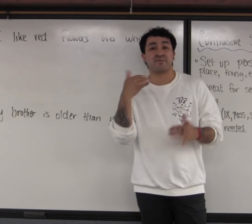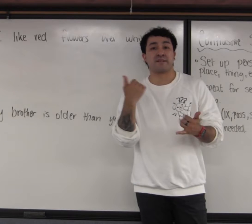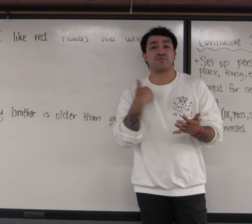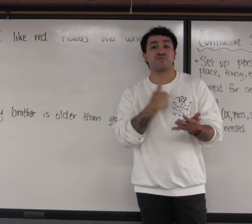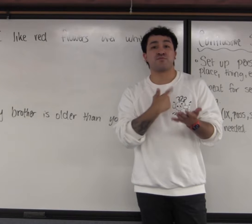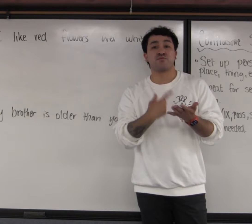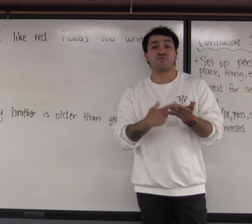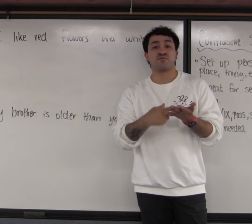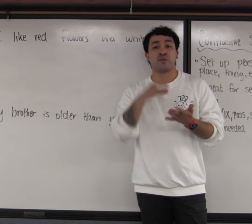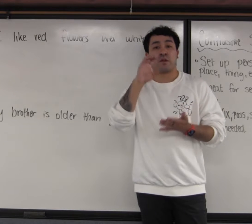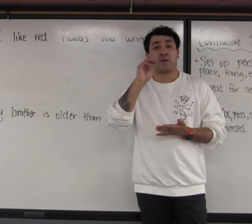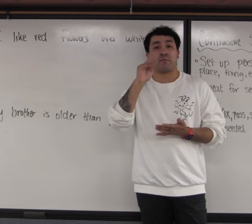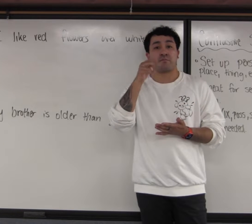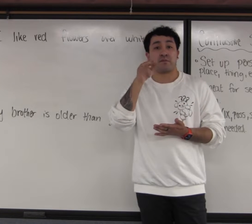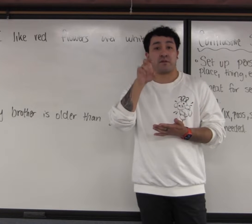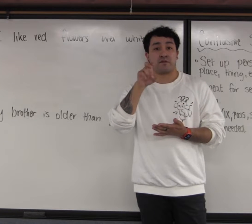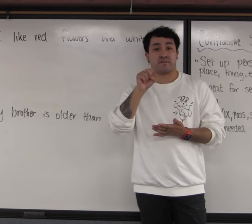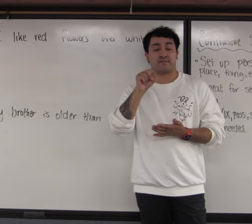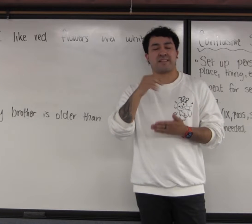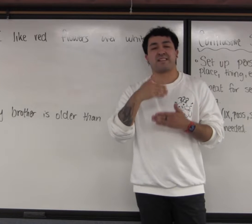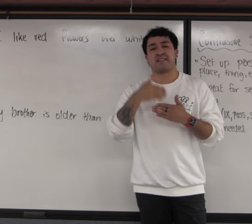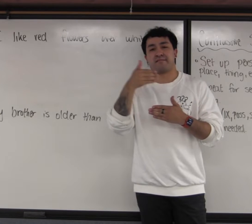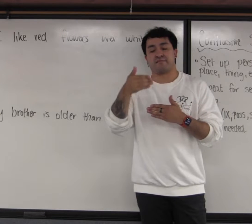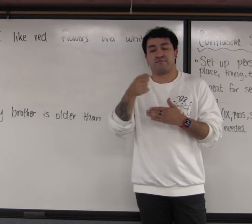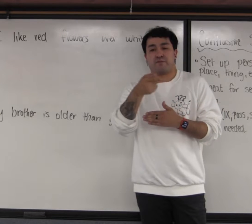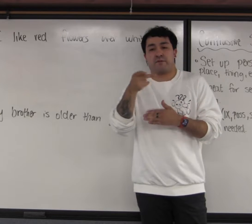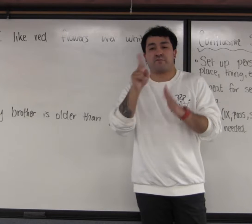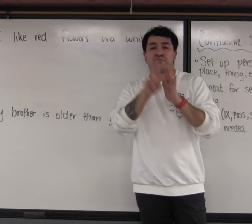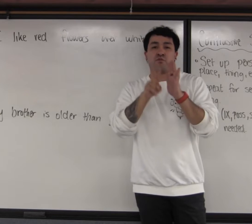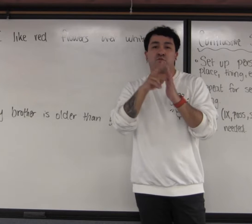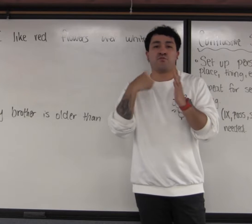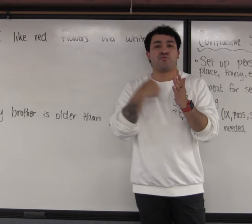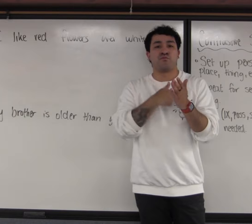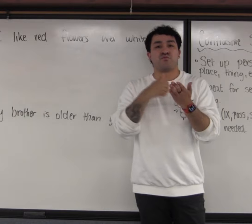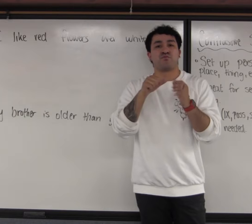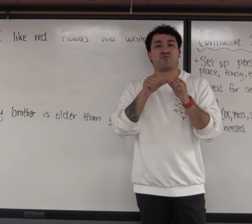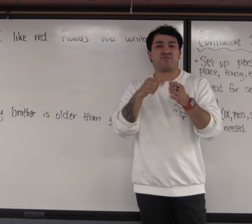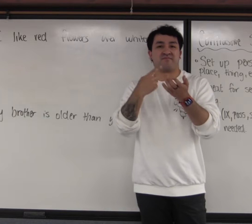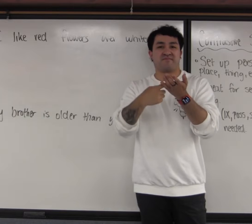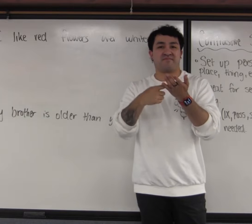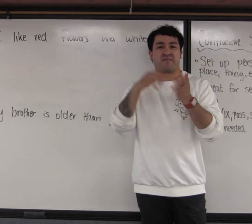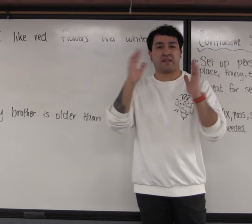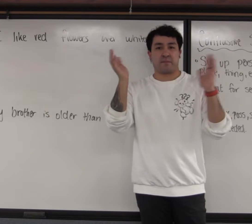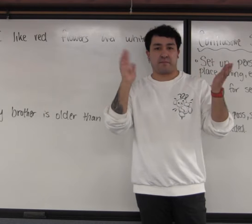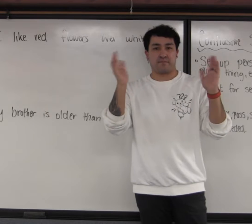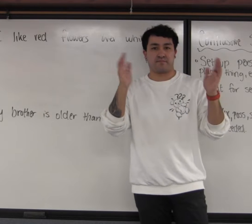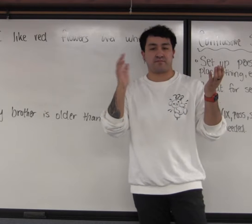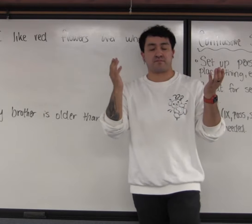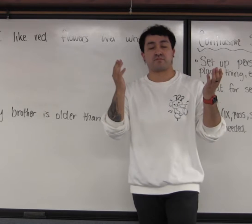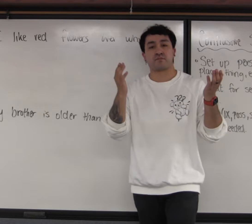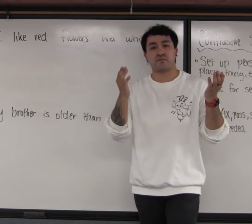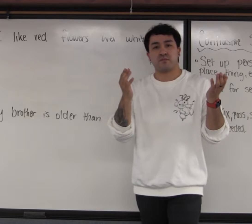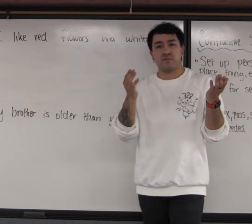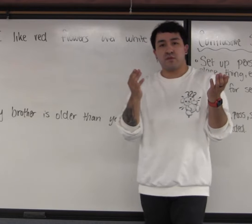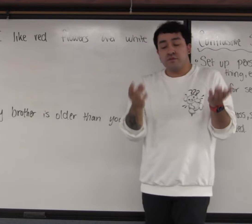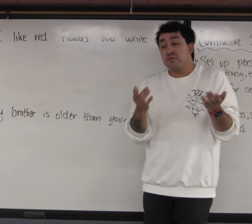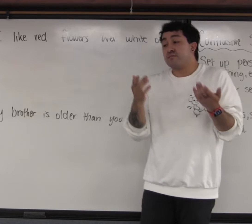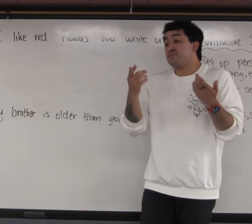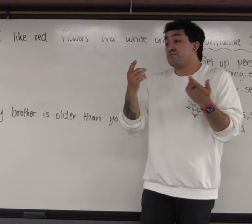Hello. So today we are going to be discussing, in the next few videos, we're going to be discussing comparisons. So examples